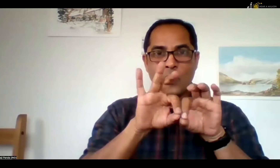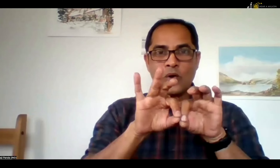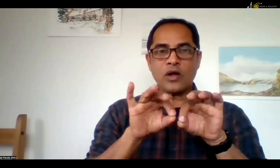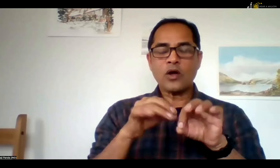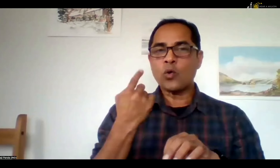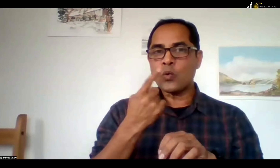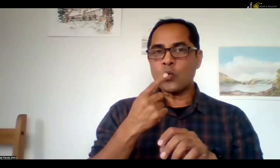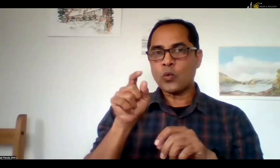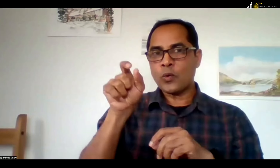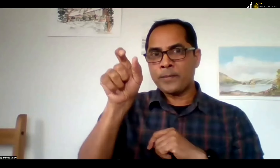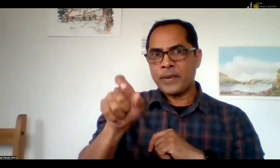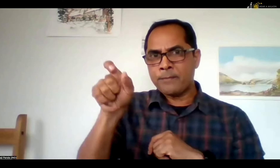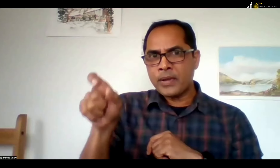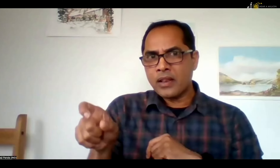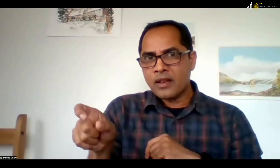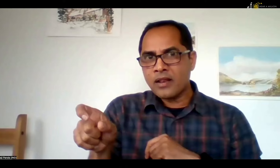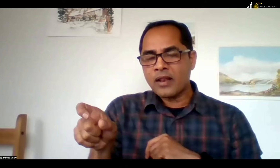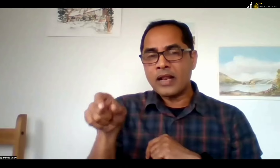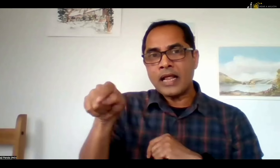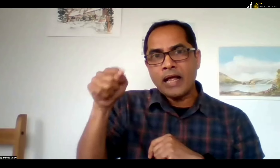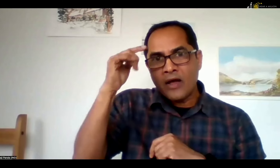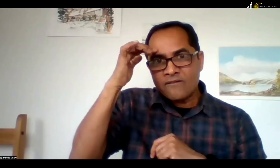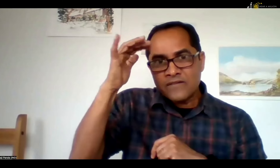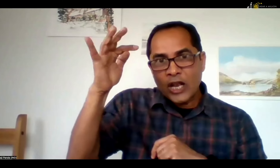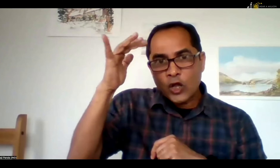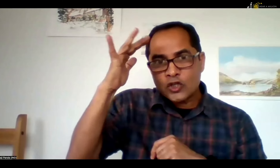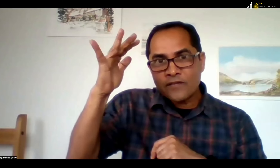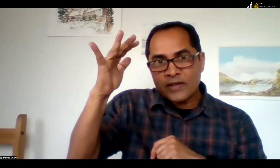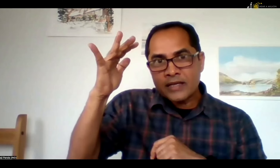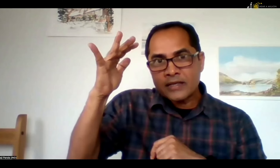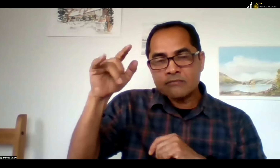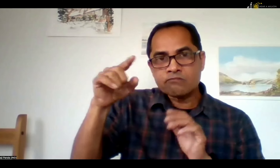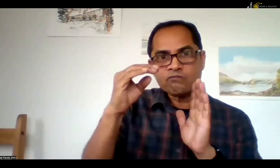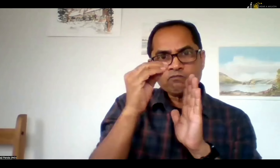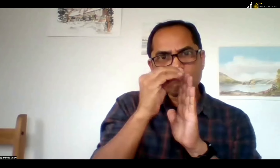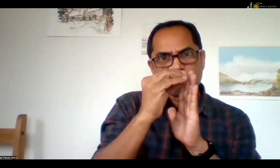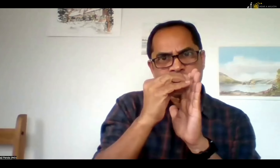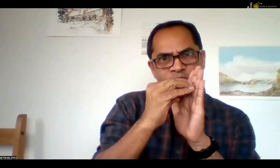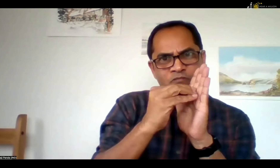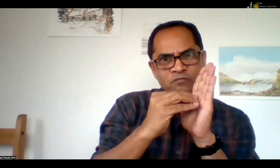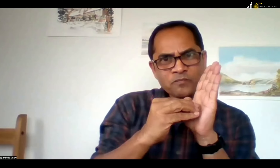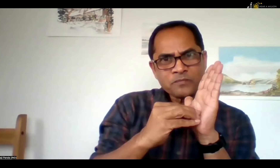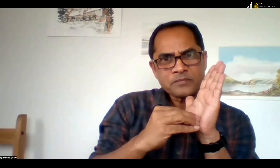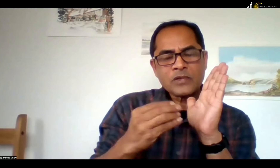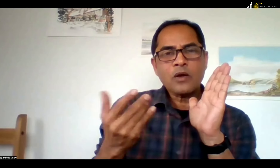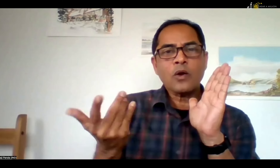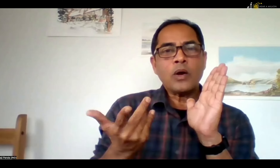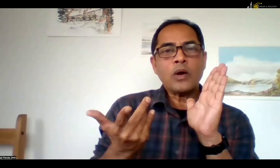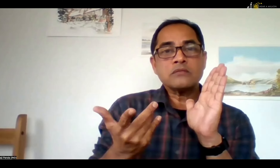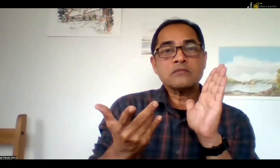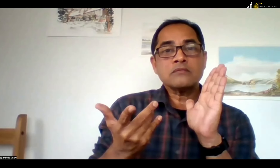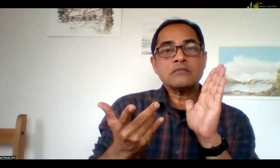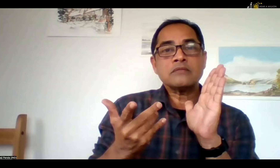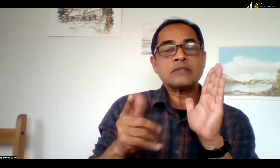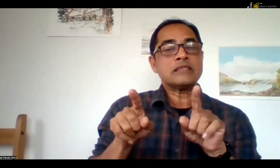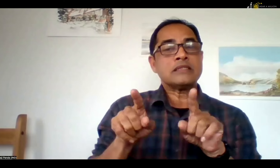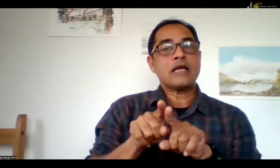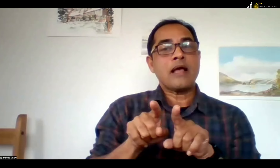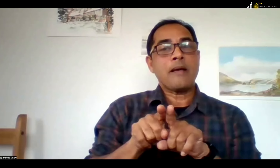other organizations, I actually suggest against it, because it is important to understand the